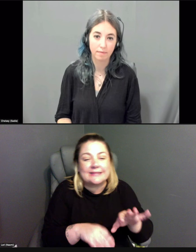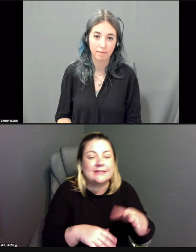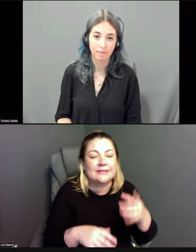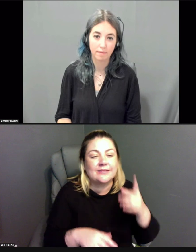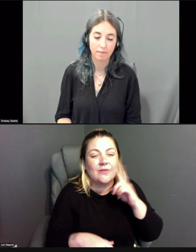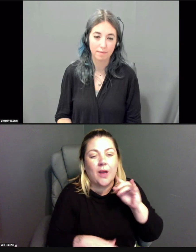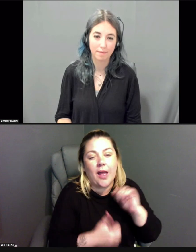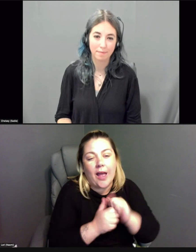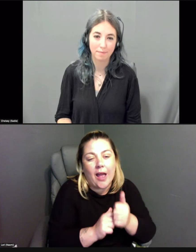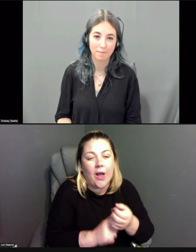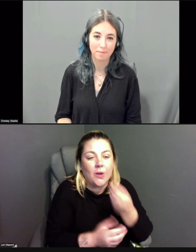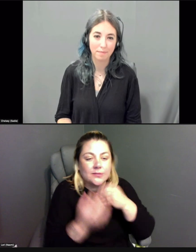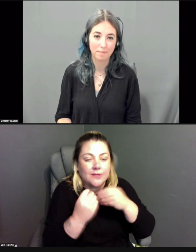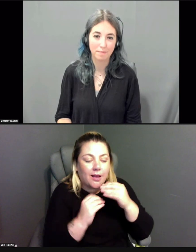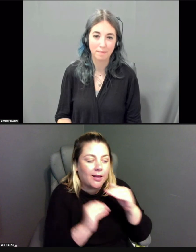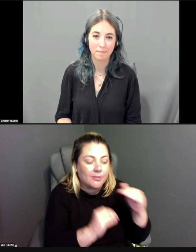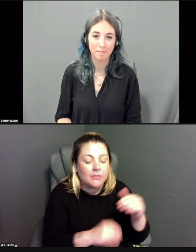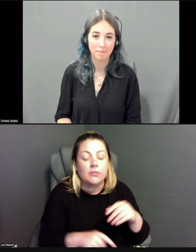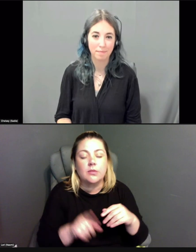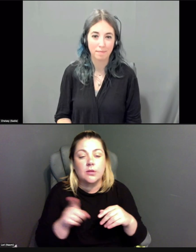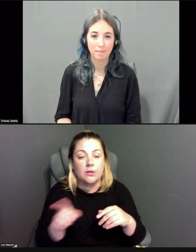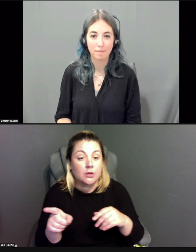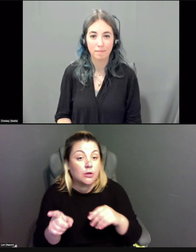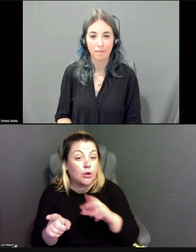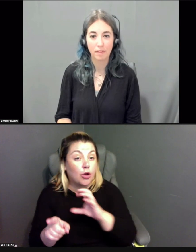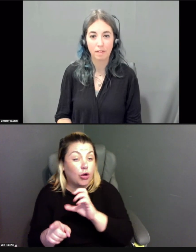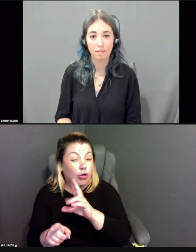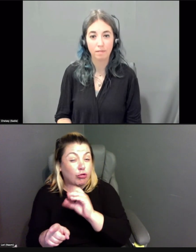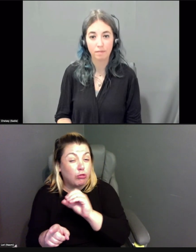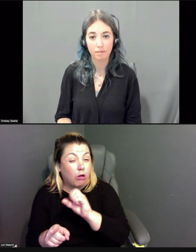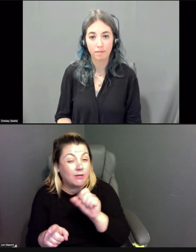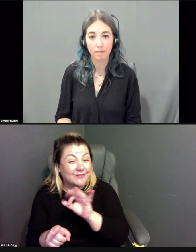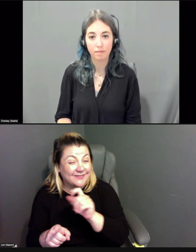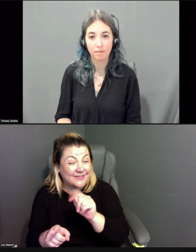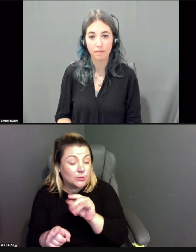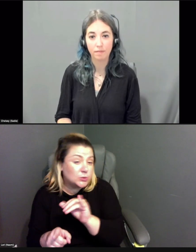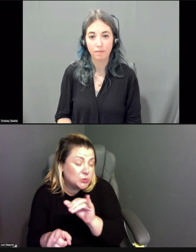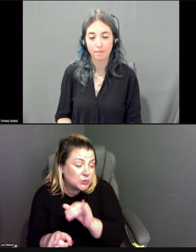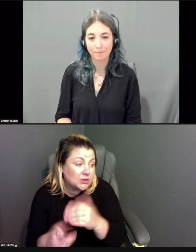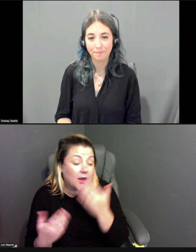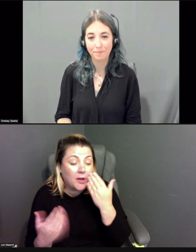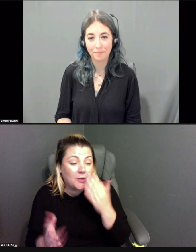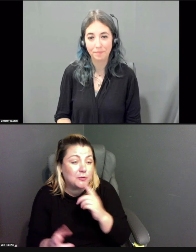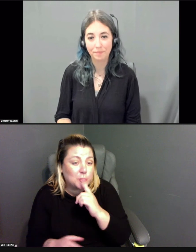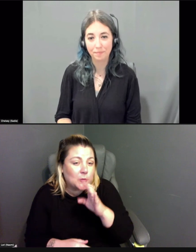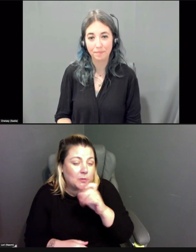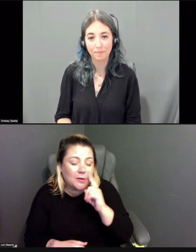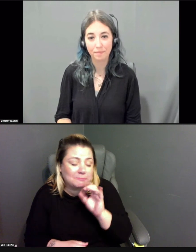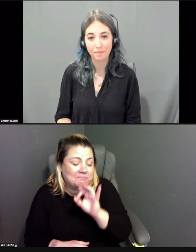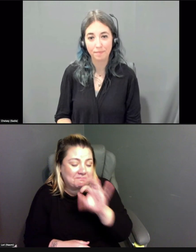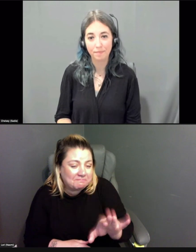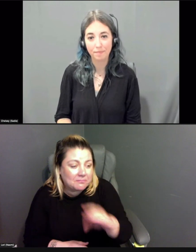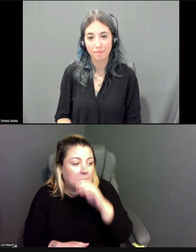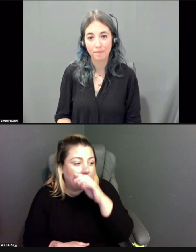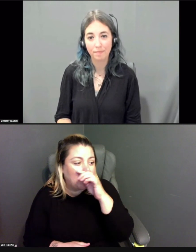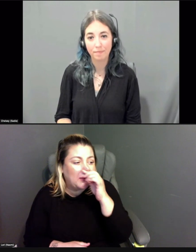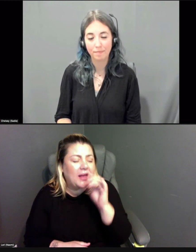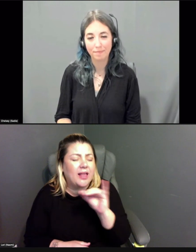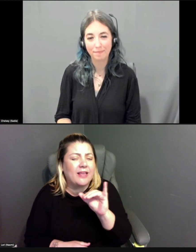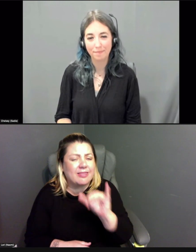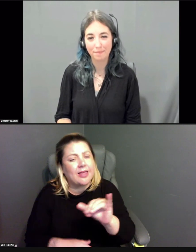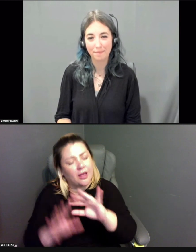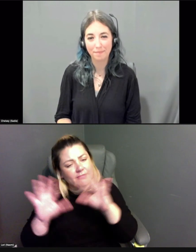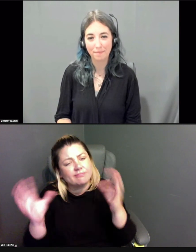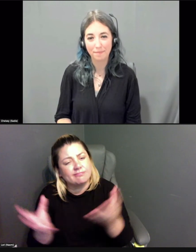bus again, even though like I totally don't mean to, because I think this is true in all different types of arenas like this. And just for